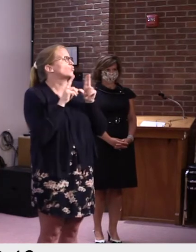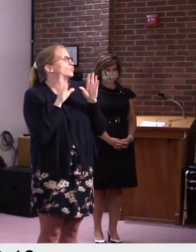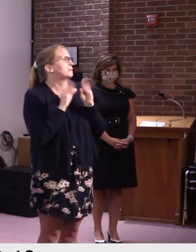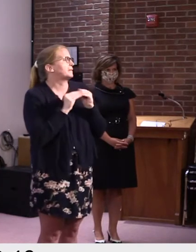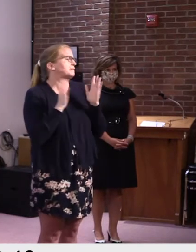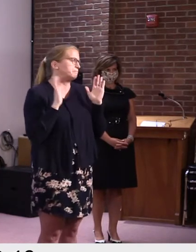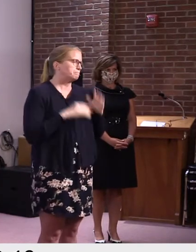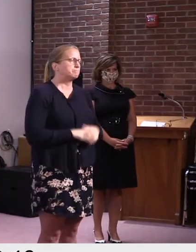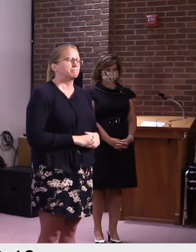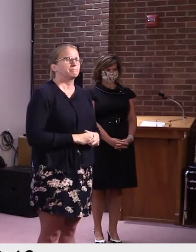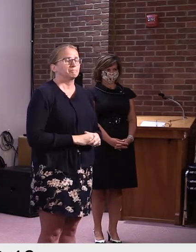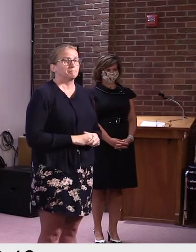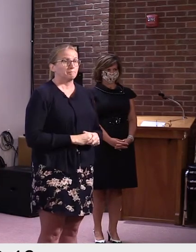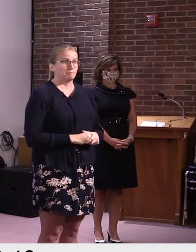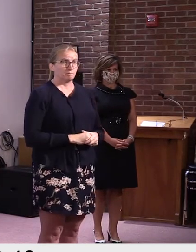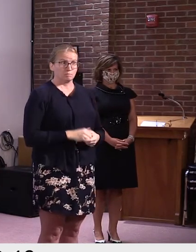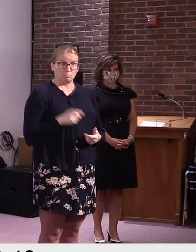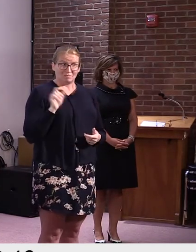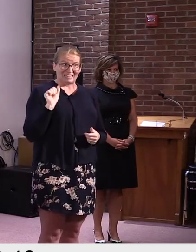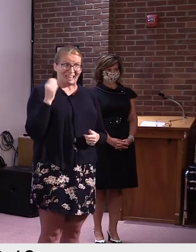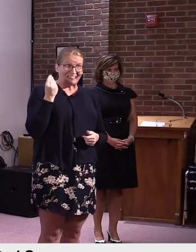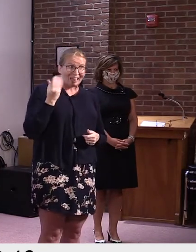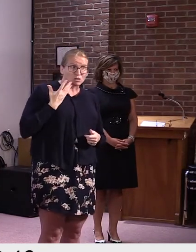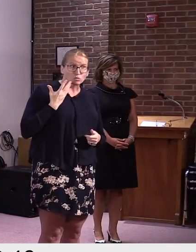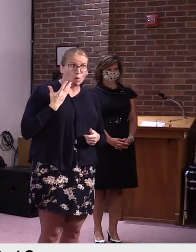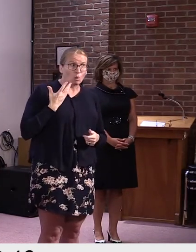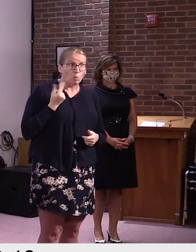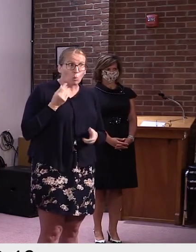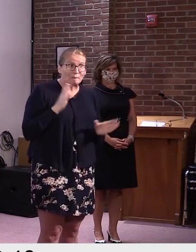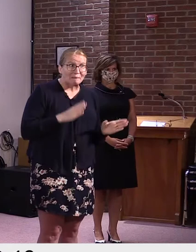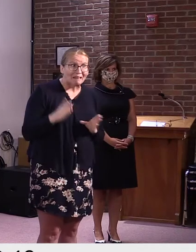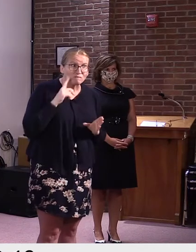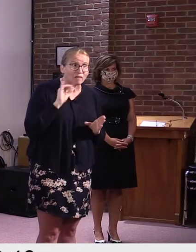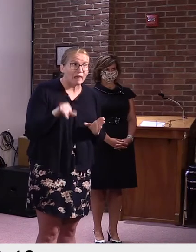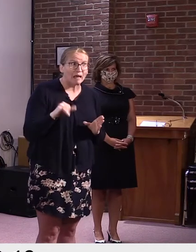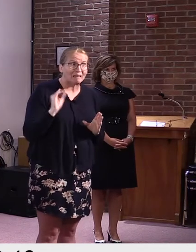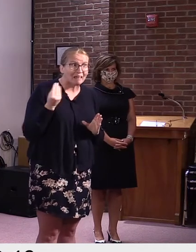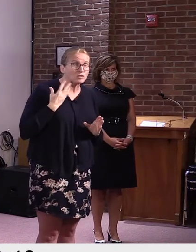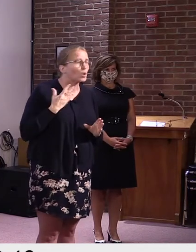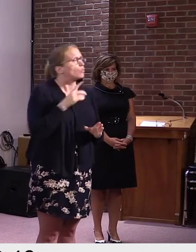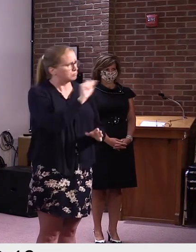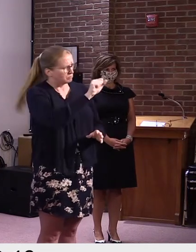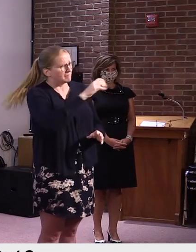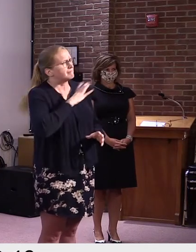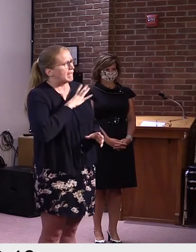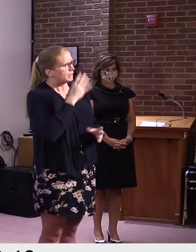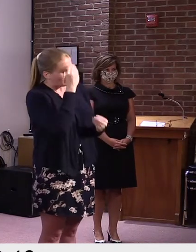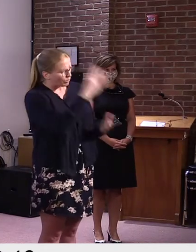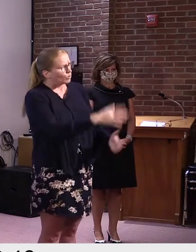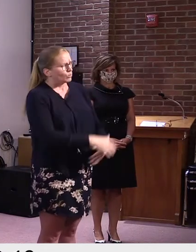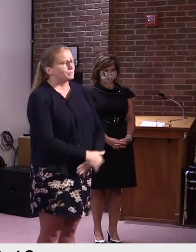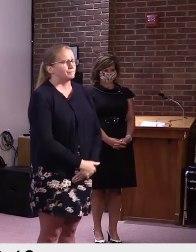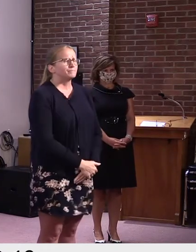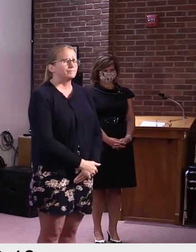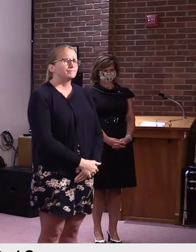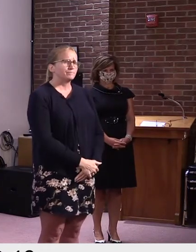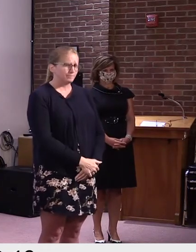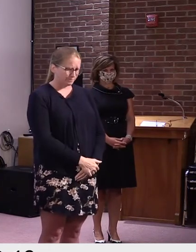Is there any way that you can let us know where that's going? Sure, absolutely. Thank